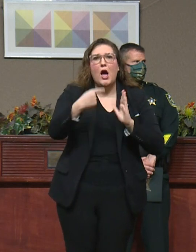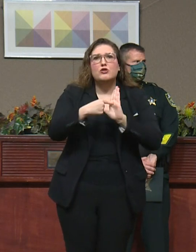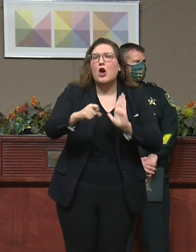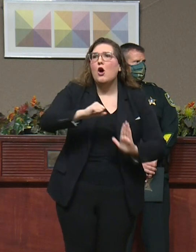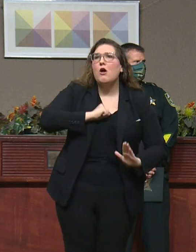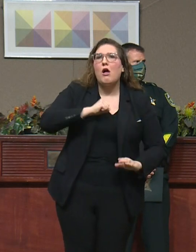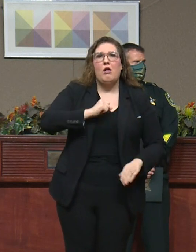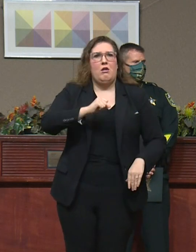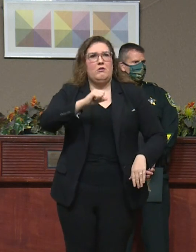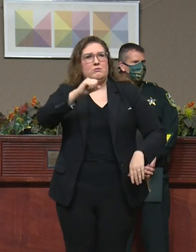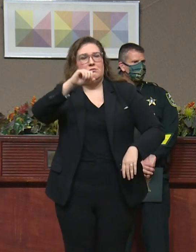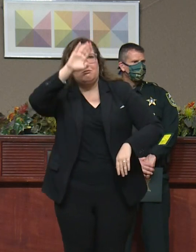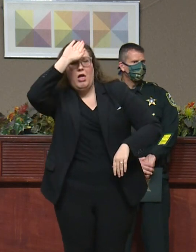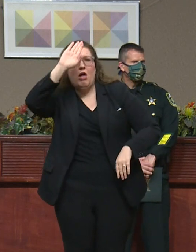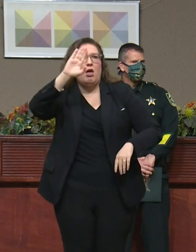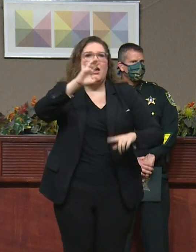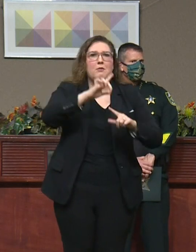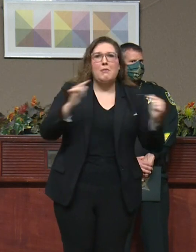of asymptomatic people,